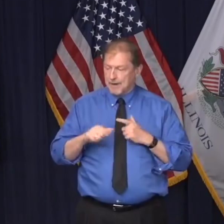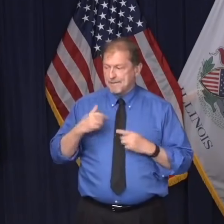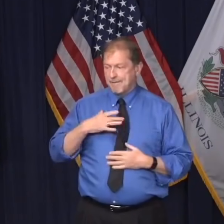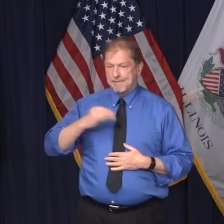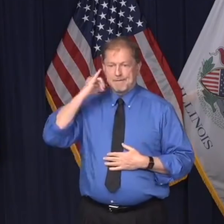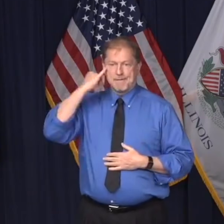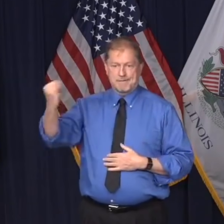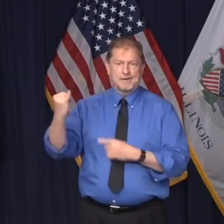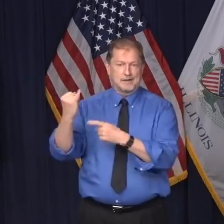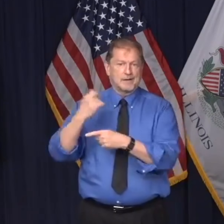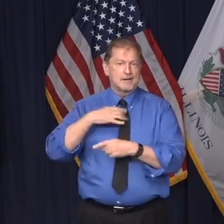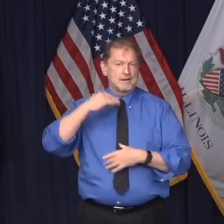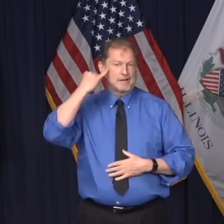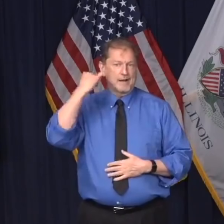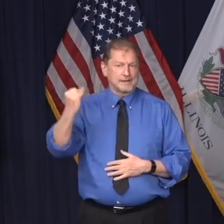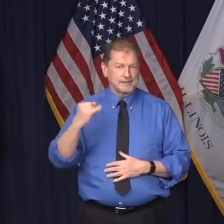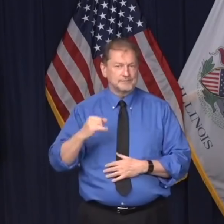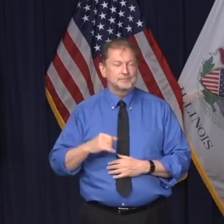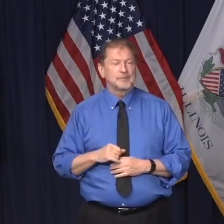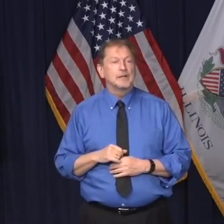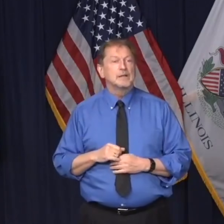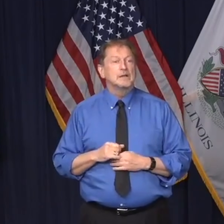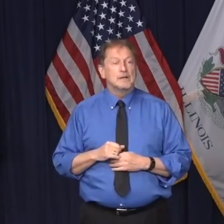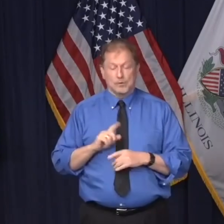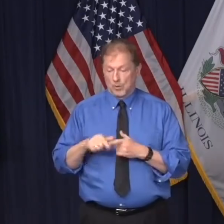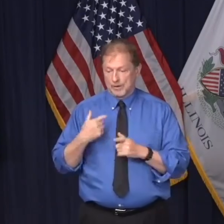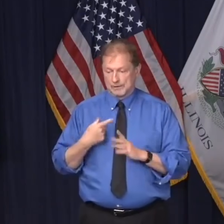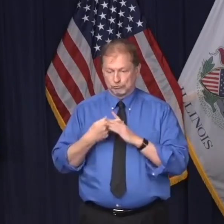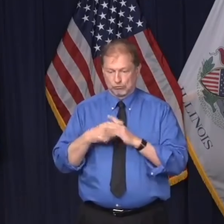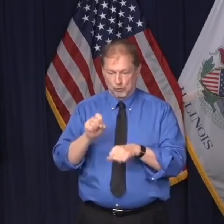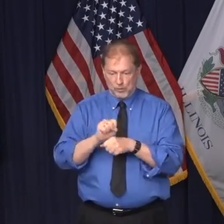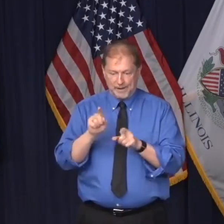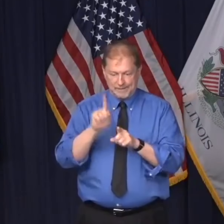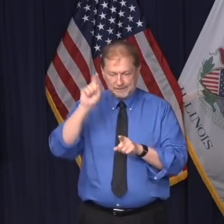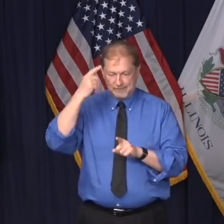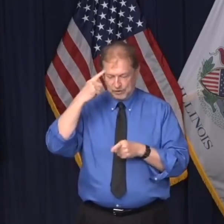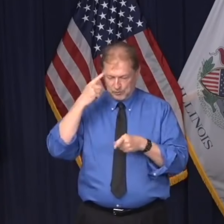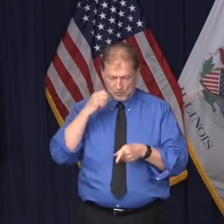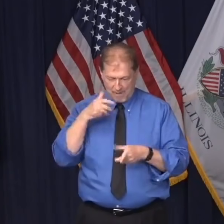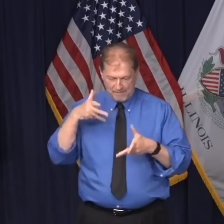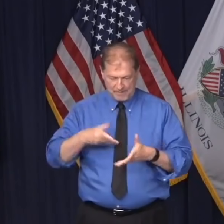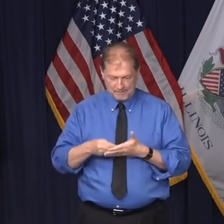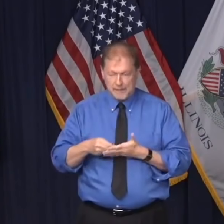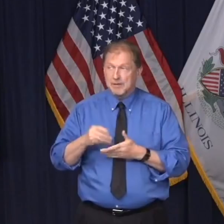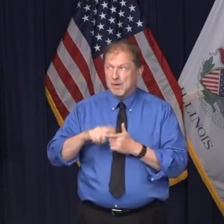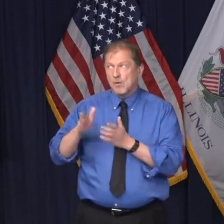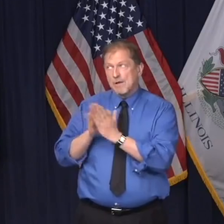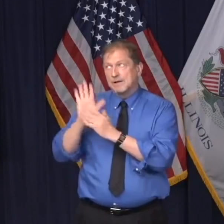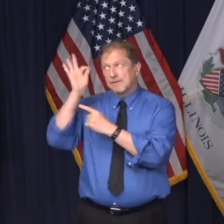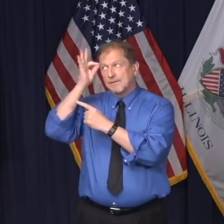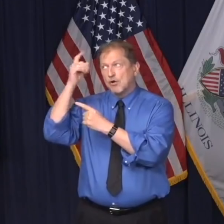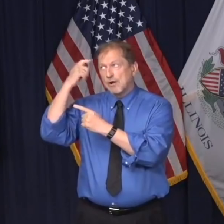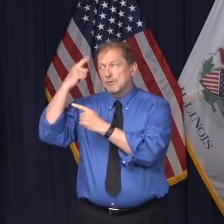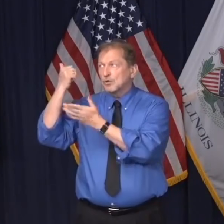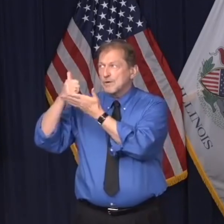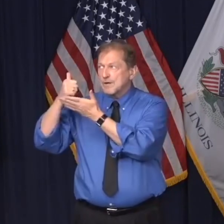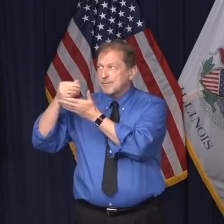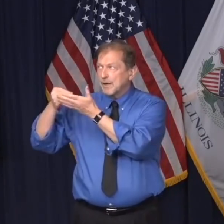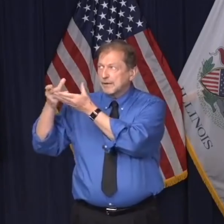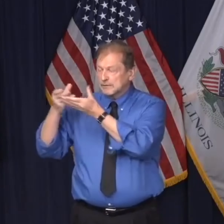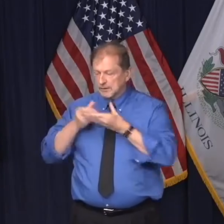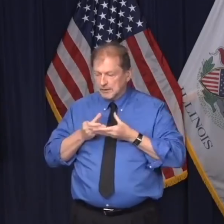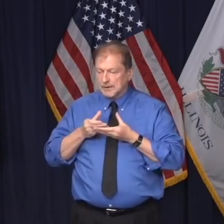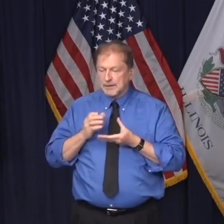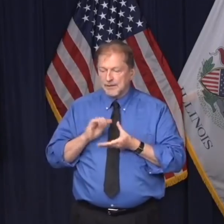in Illinois. There wasn't any when I showed up in office. So we are looking to the federal government to help us fund, you